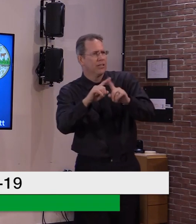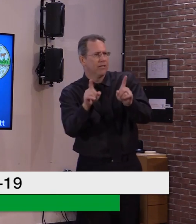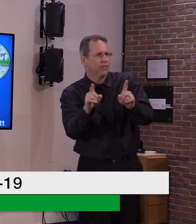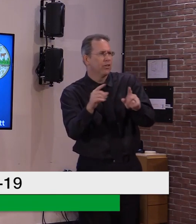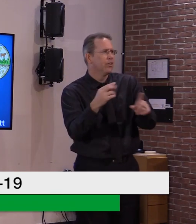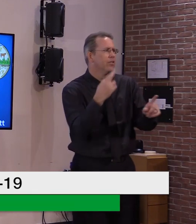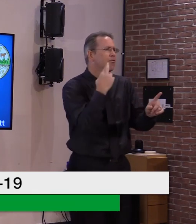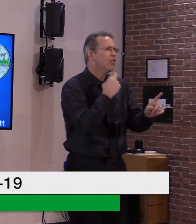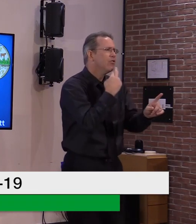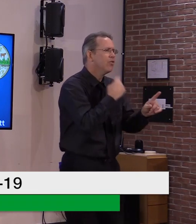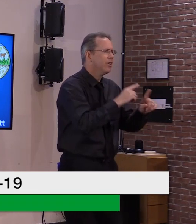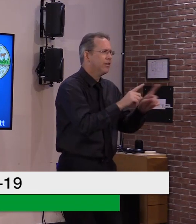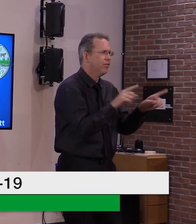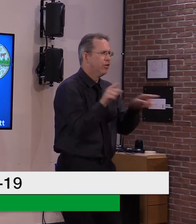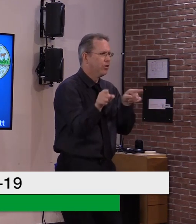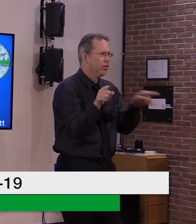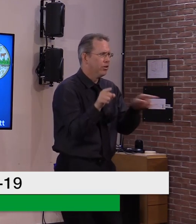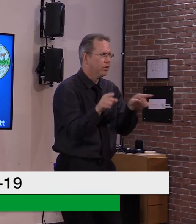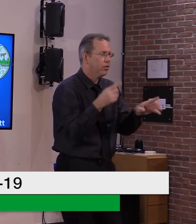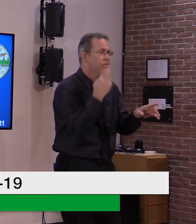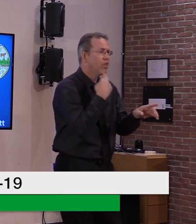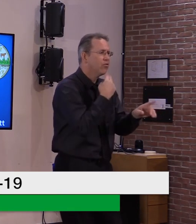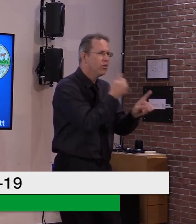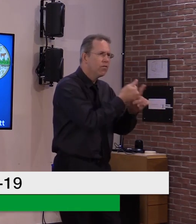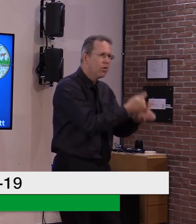lisa the waterberry roundabout